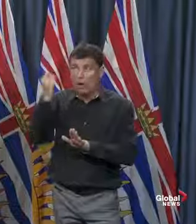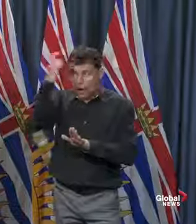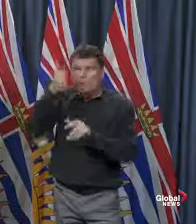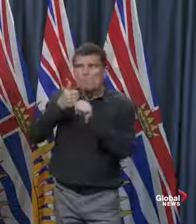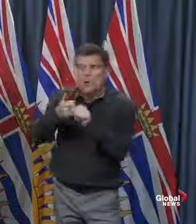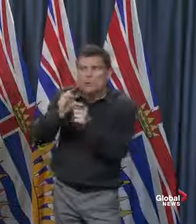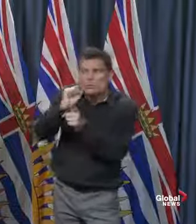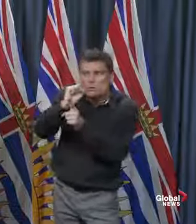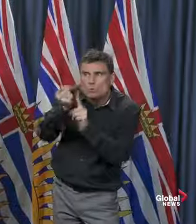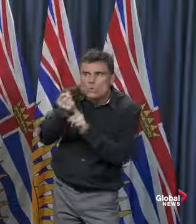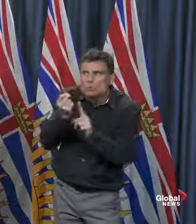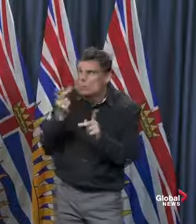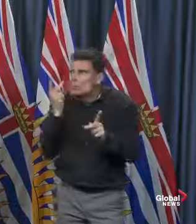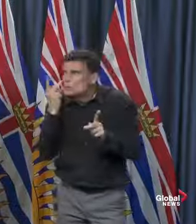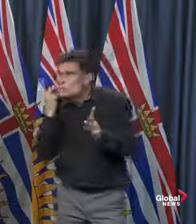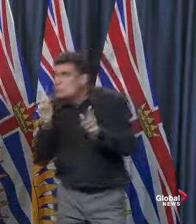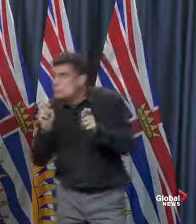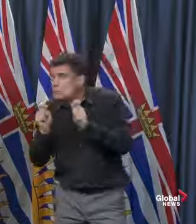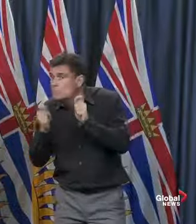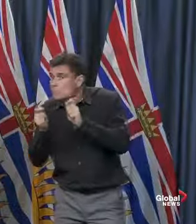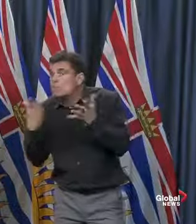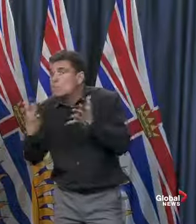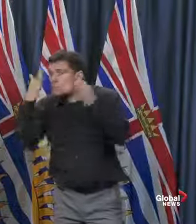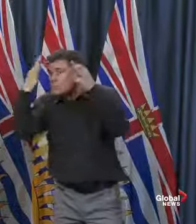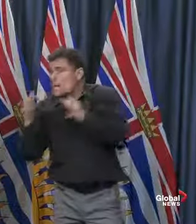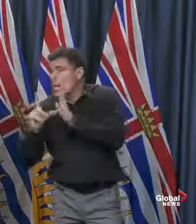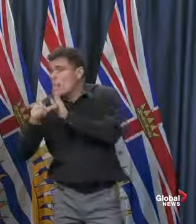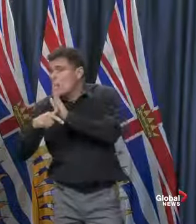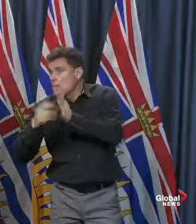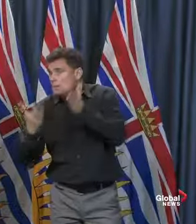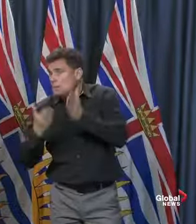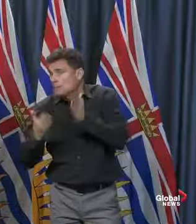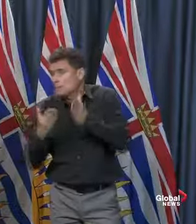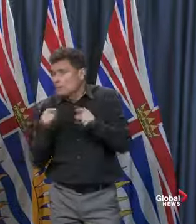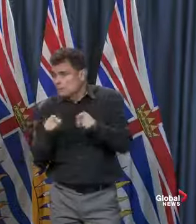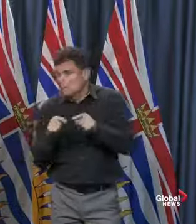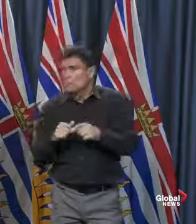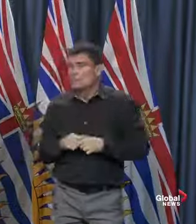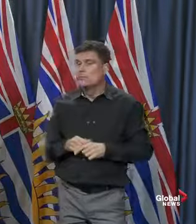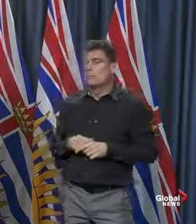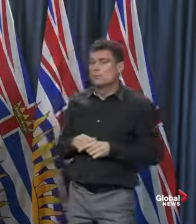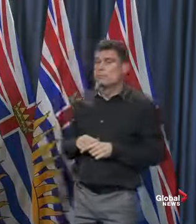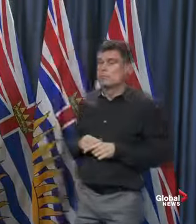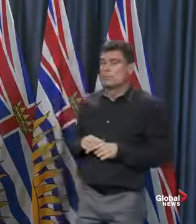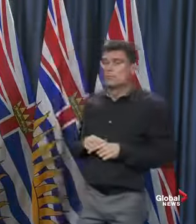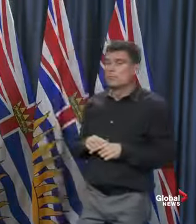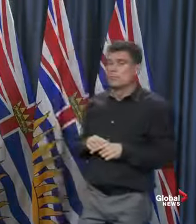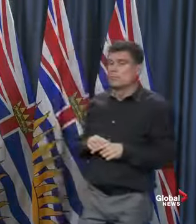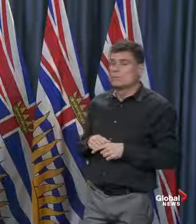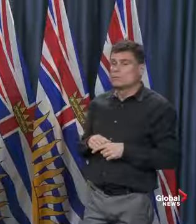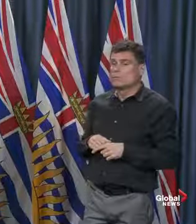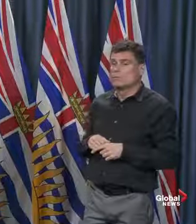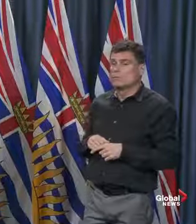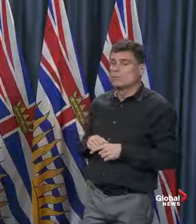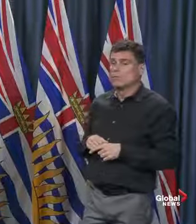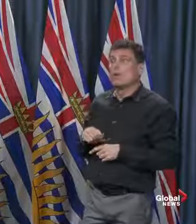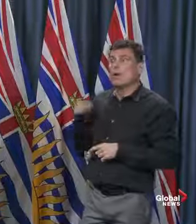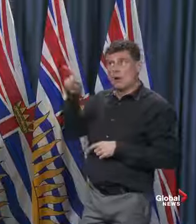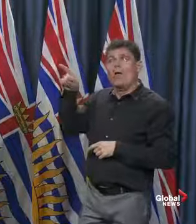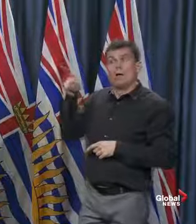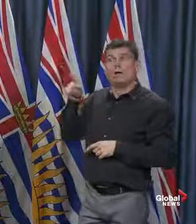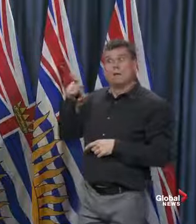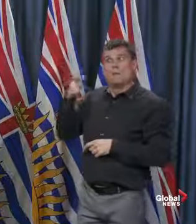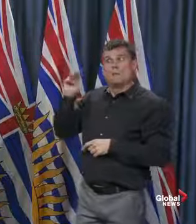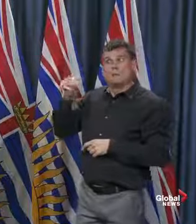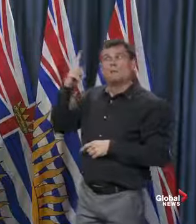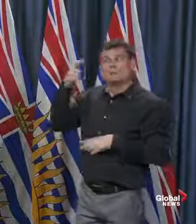in a lot of areas today, action which is designed to prevent transmission, and we've been asking them to take